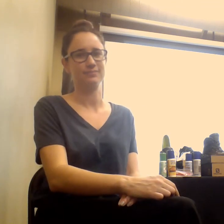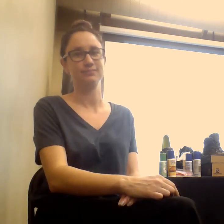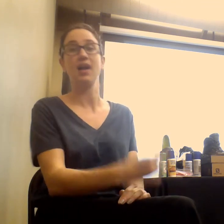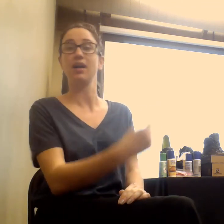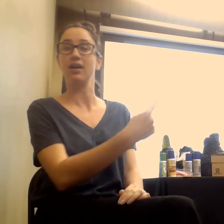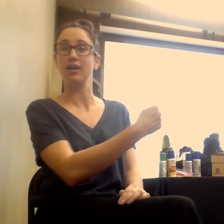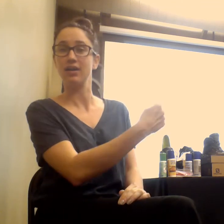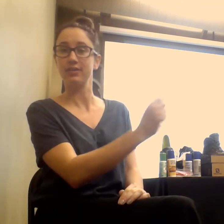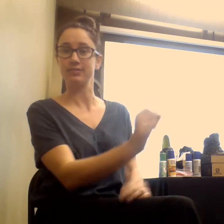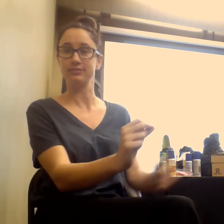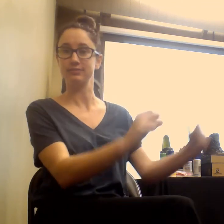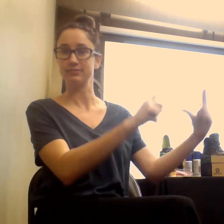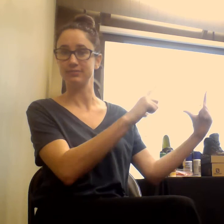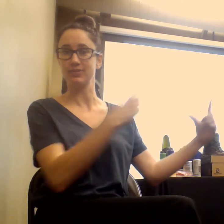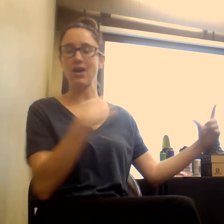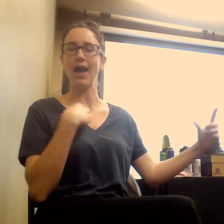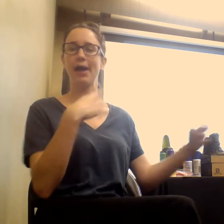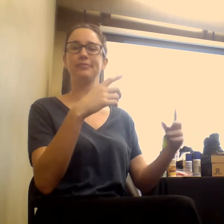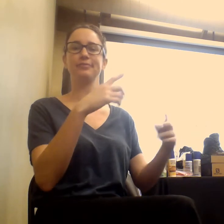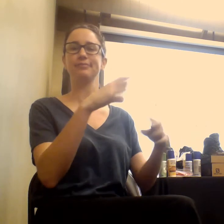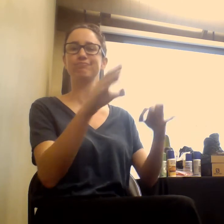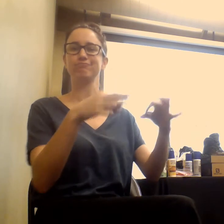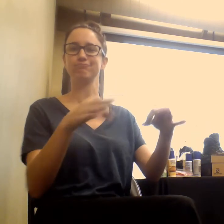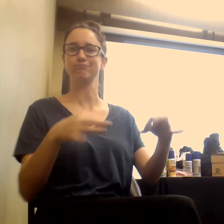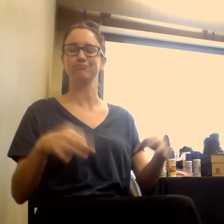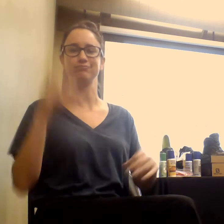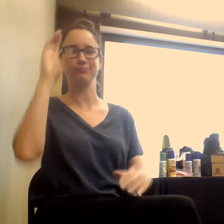You should be able to just,